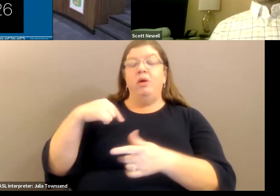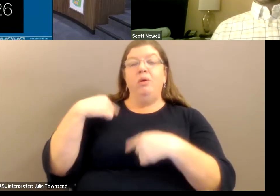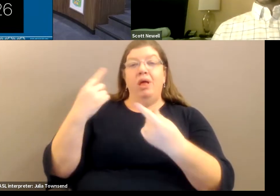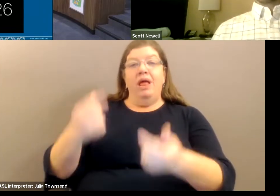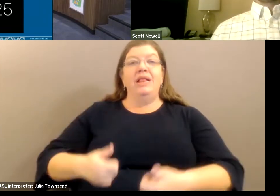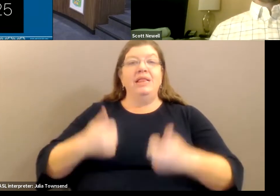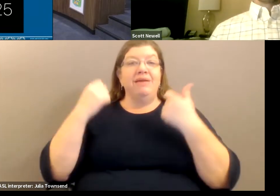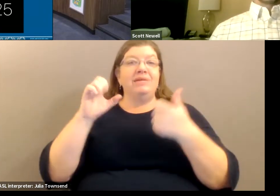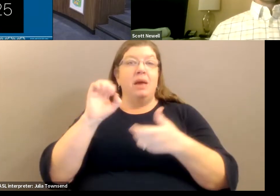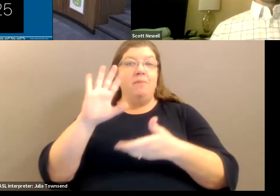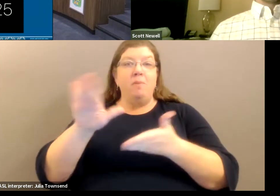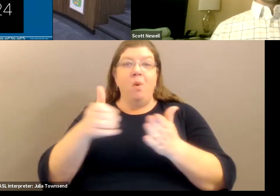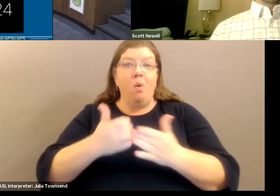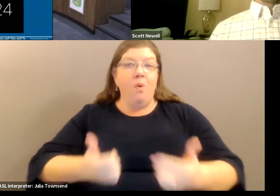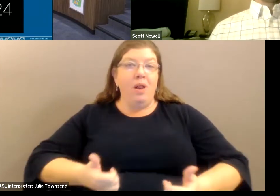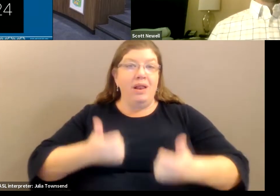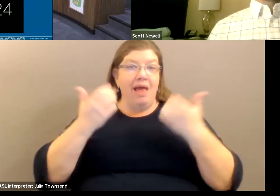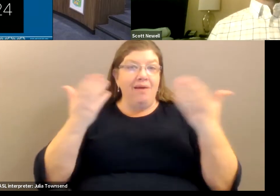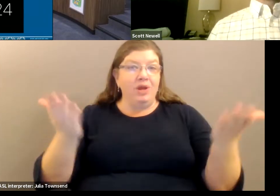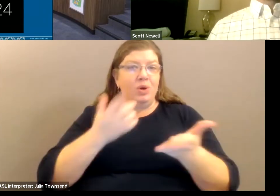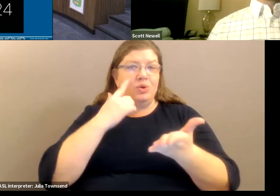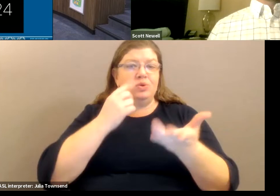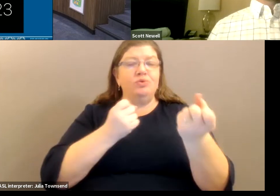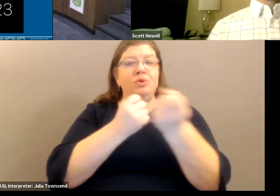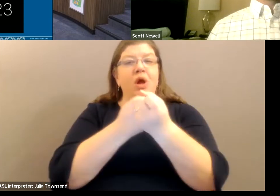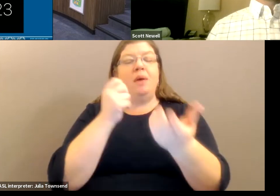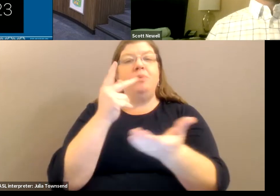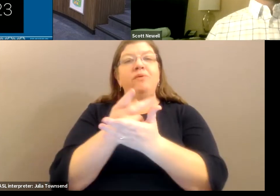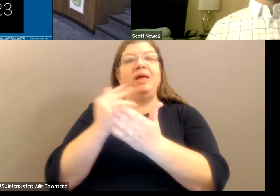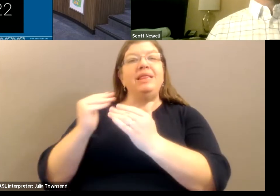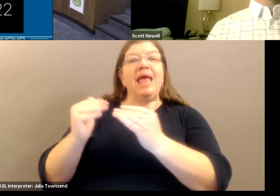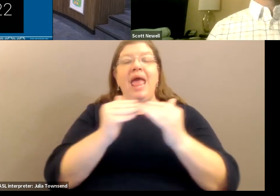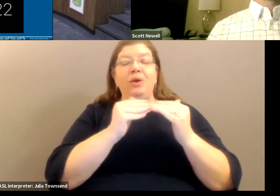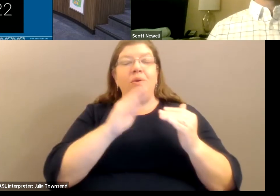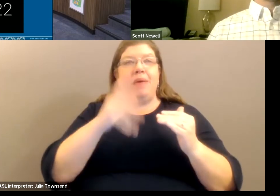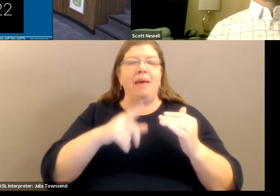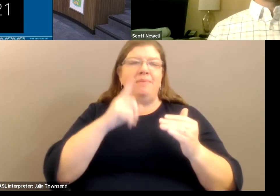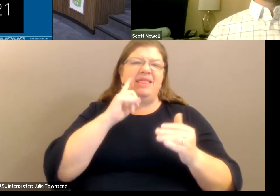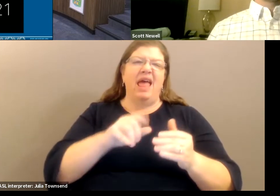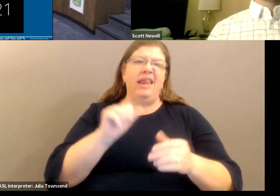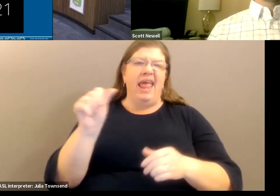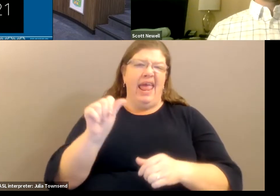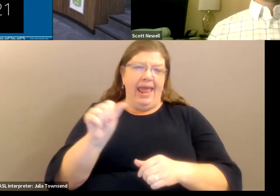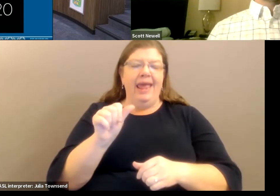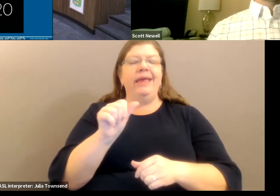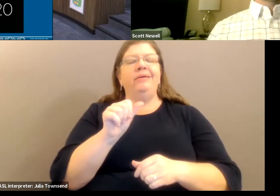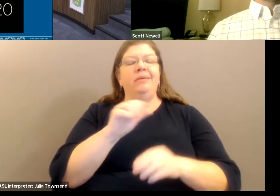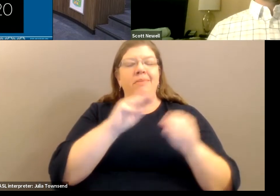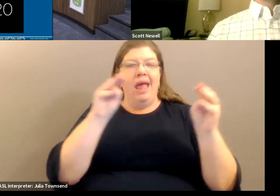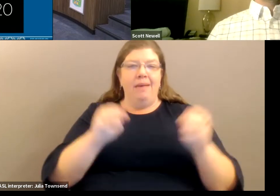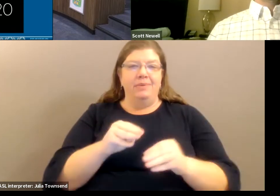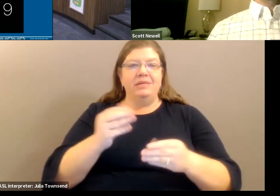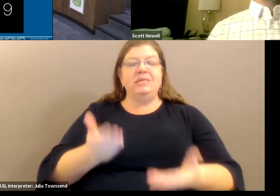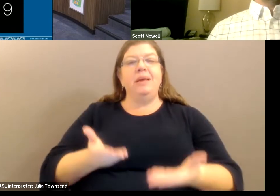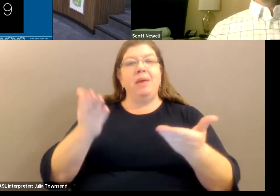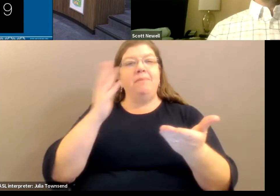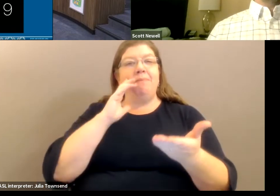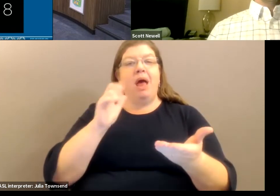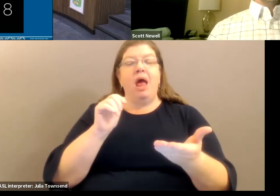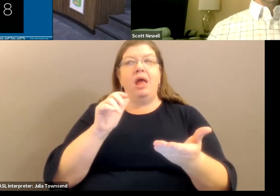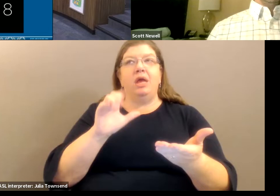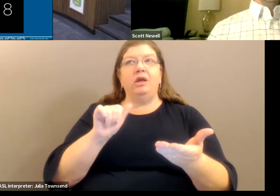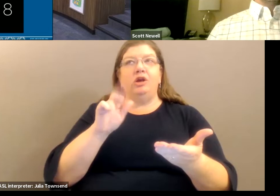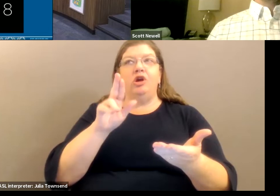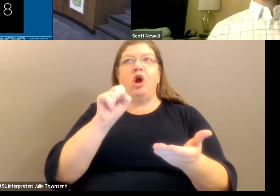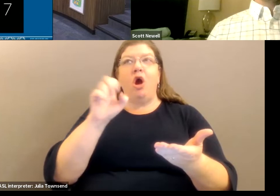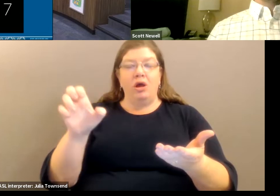whole lives. I am here to show my support in approving the equity map / map A submitted by CAUSE and FLA because it